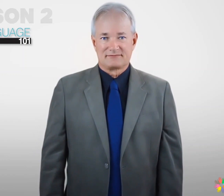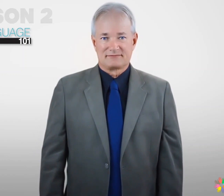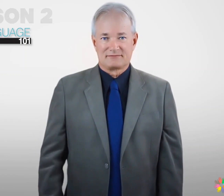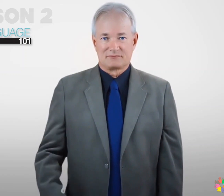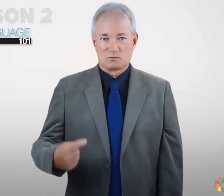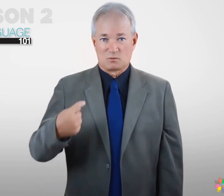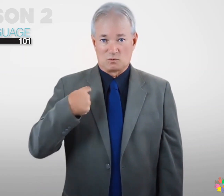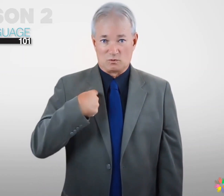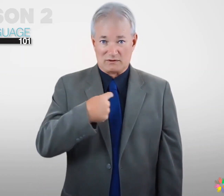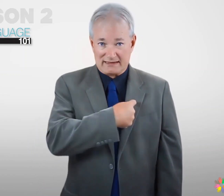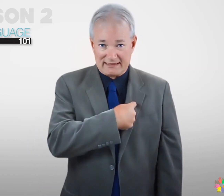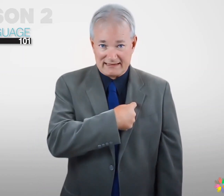we,